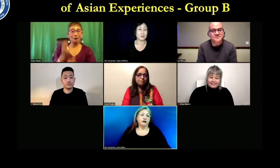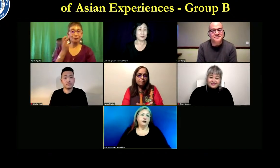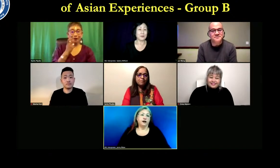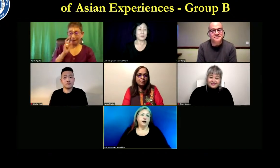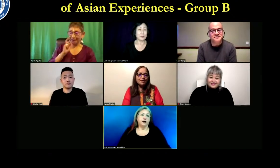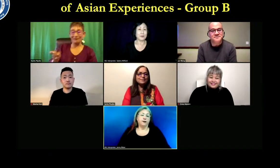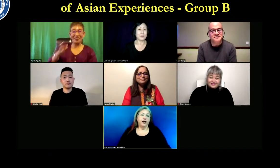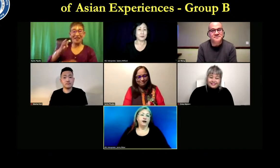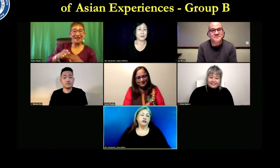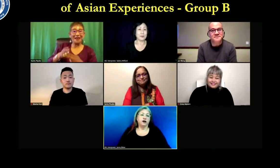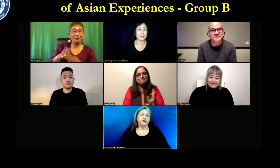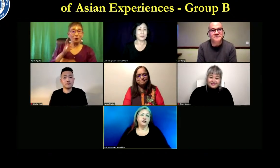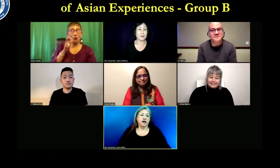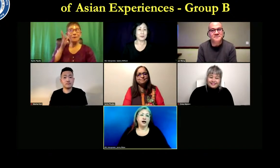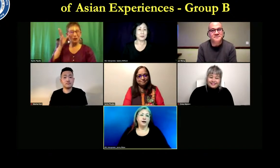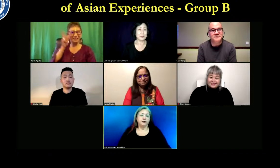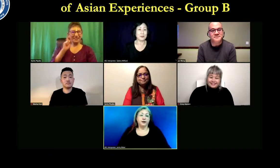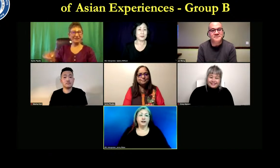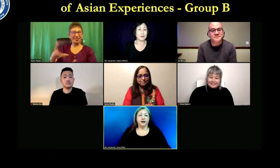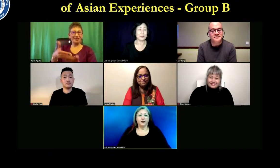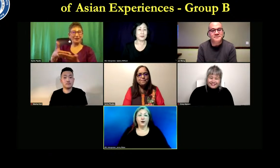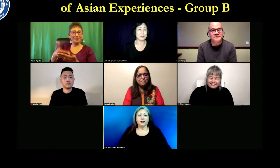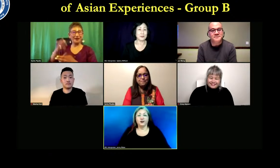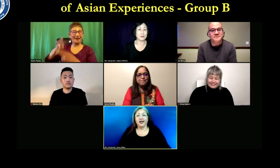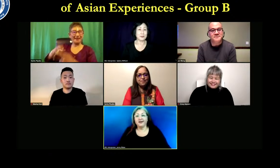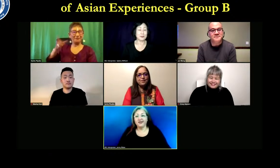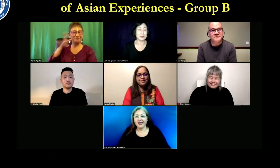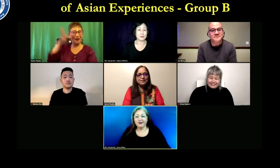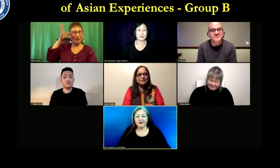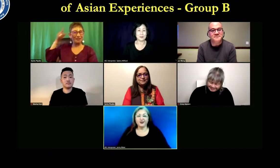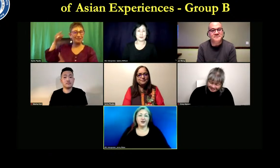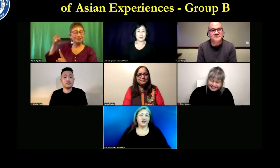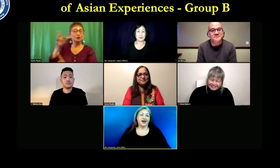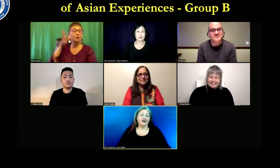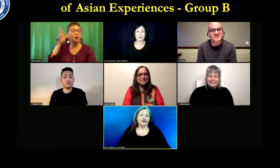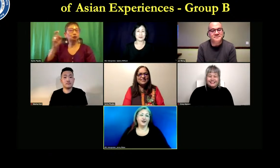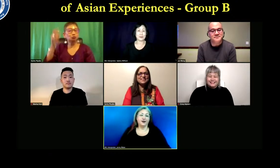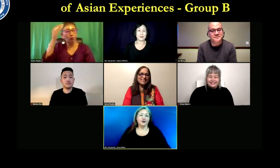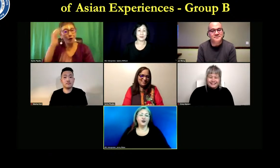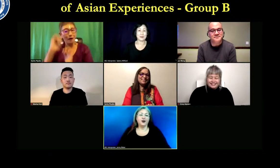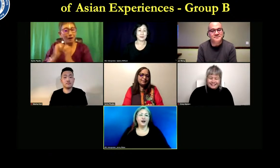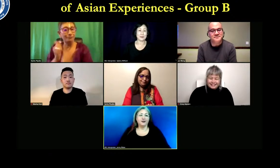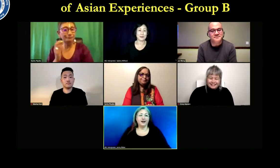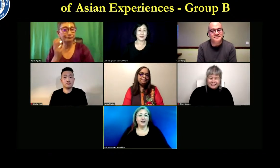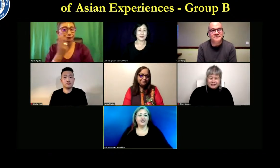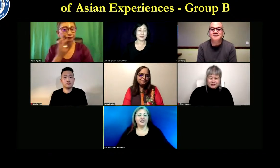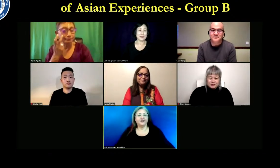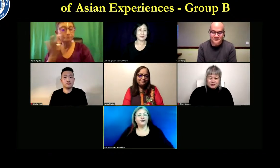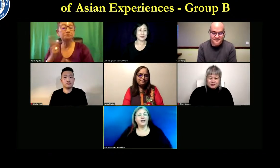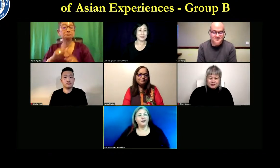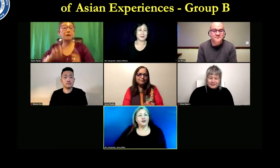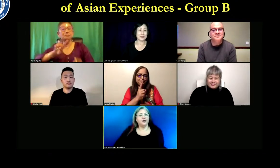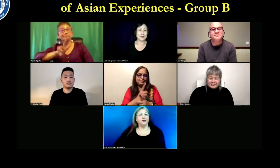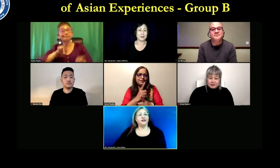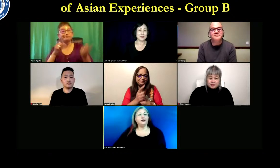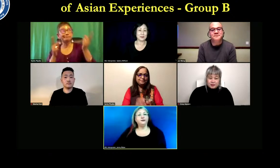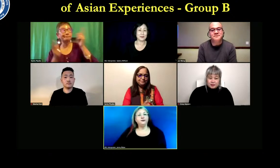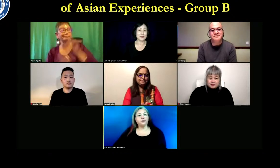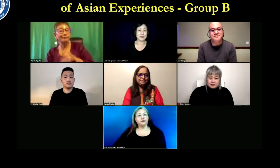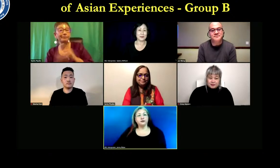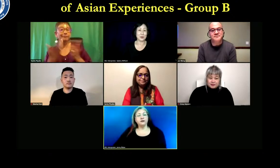agree. Parents oftentimes, because they're the ones who gave the names to the child, so they wouldn't know how to pronounce it.